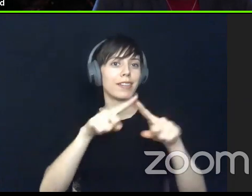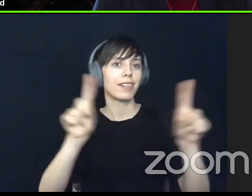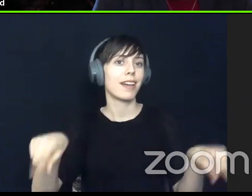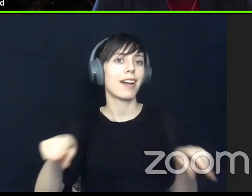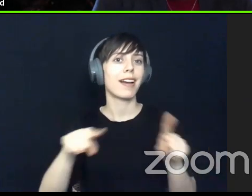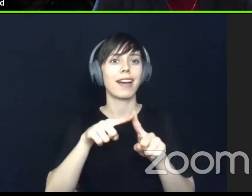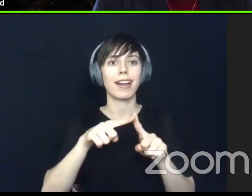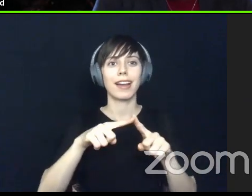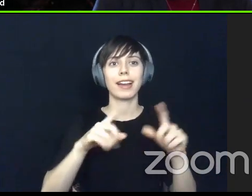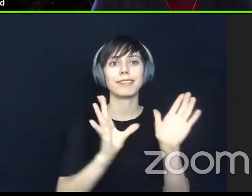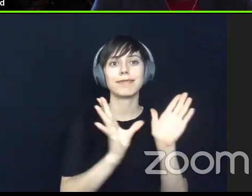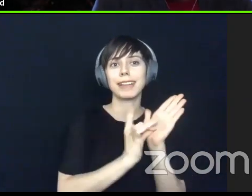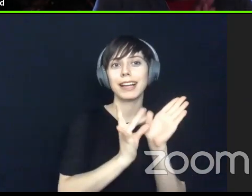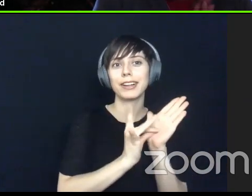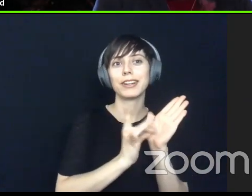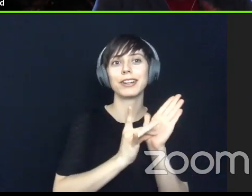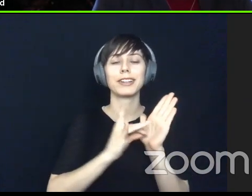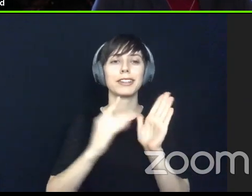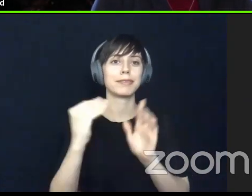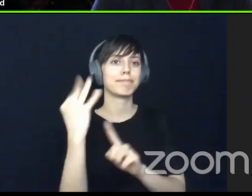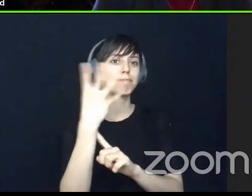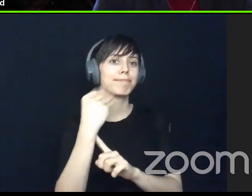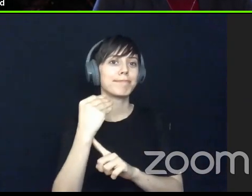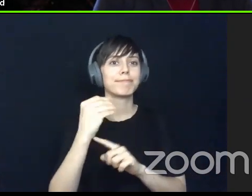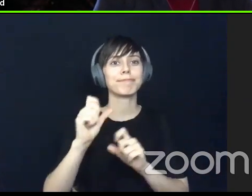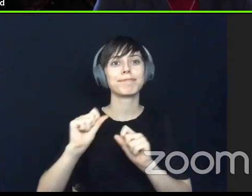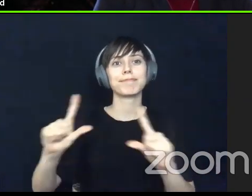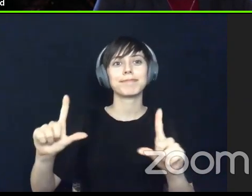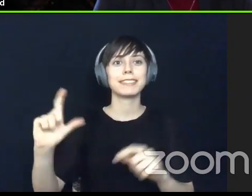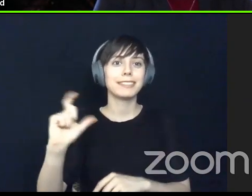help us spread the word. And thanks again. Our website is